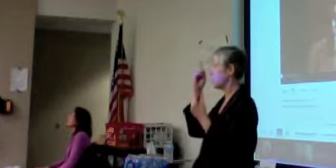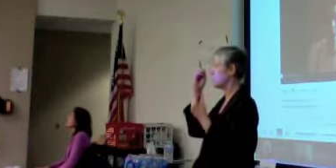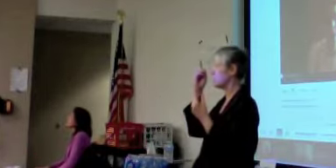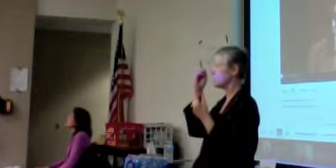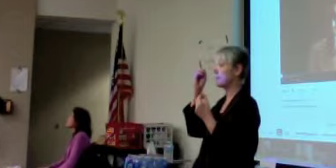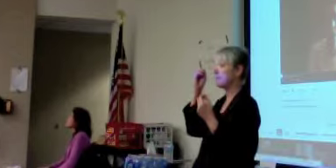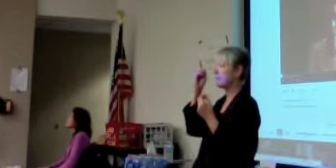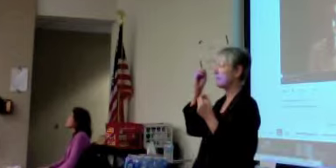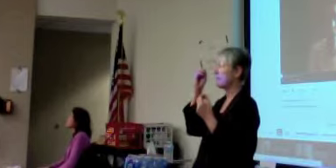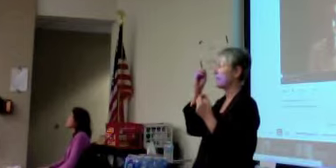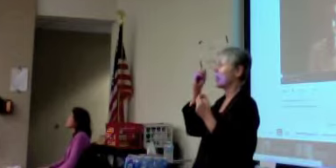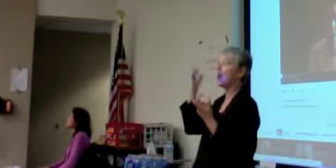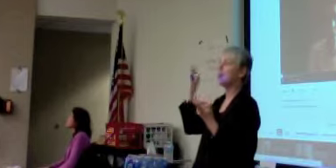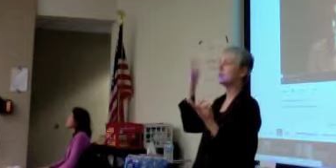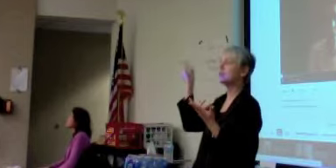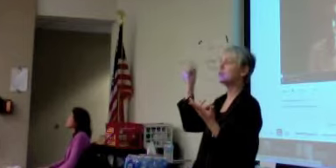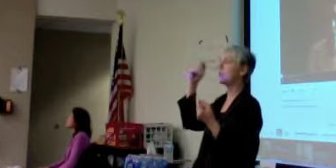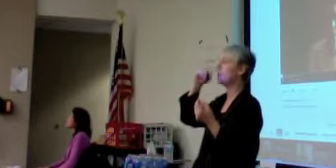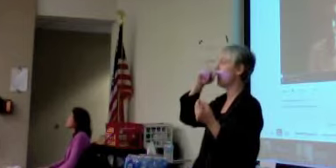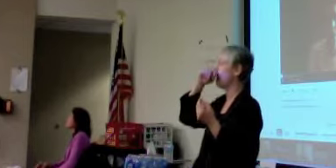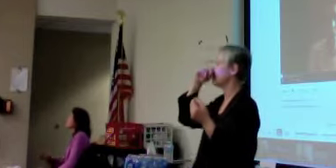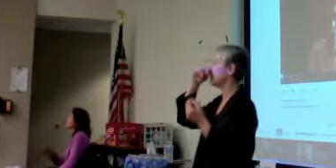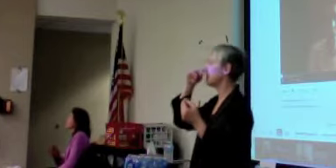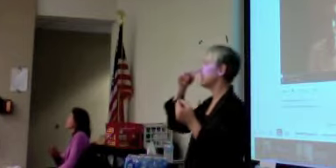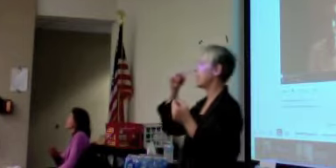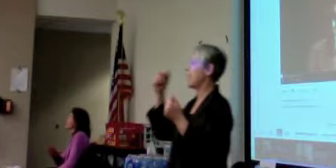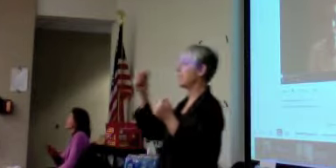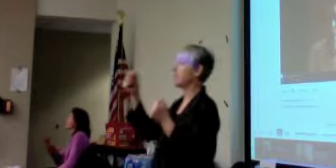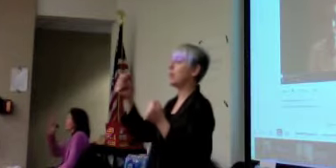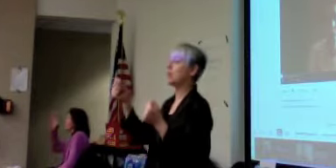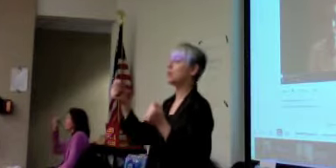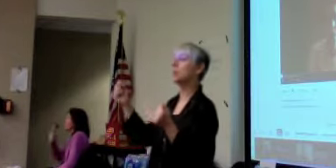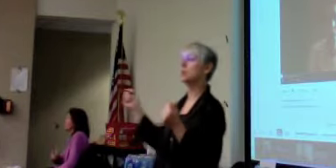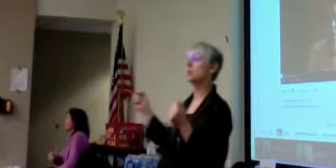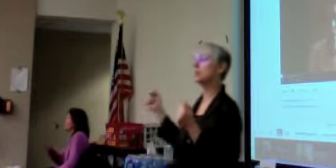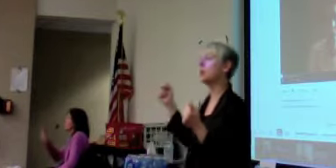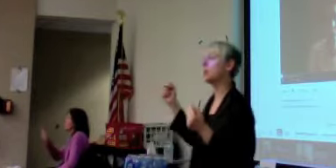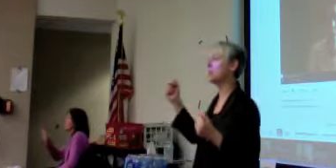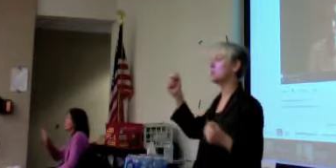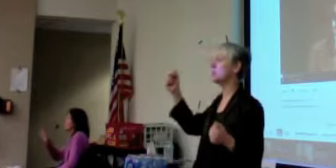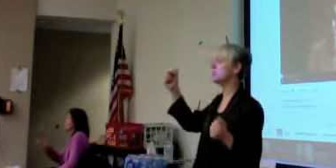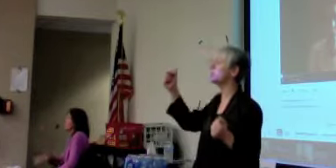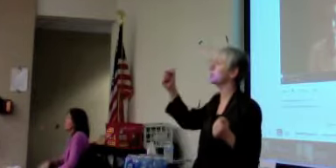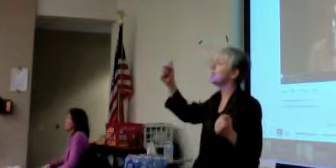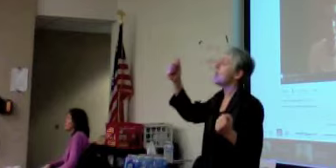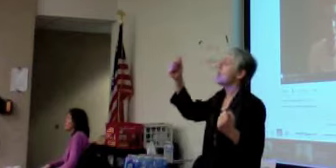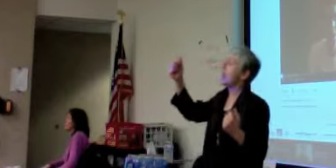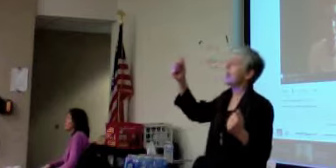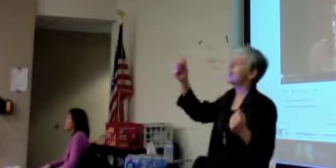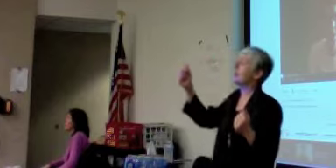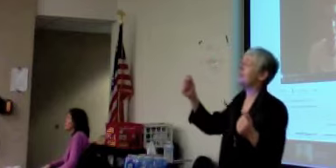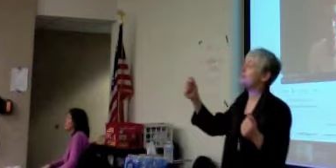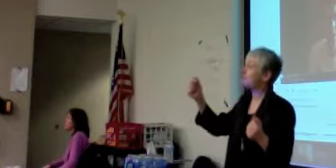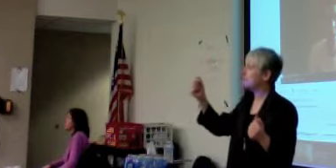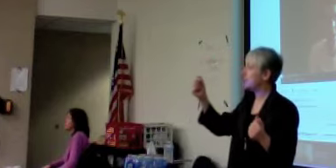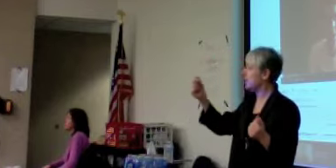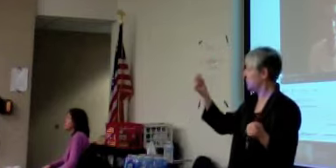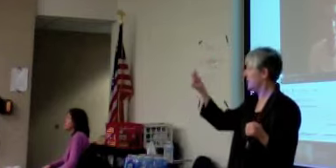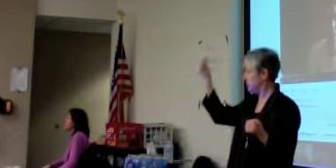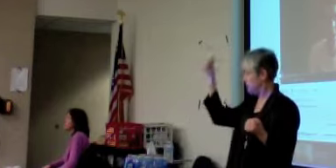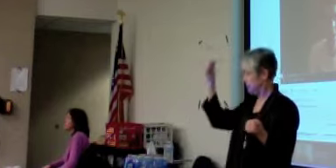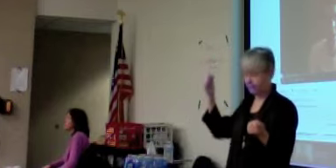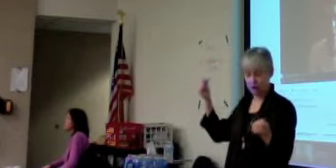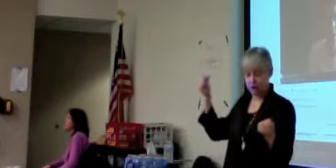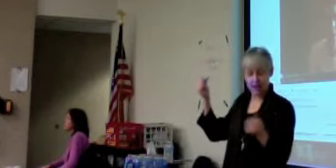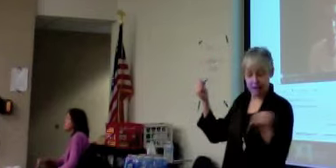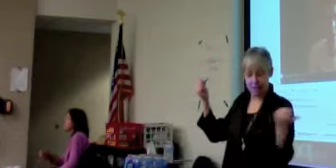playing with. My son's 25, and I follow him on Twitter. It's one of the only ways I know what he's doing. And he